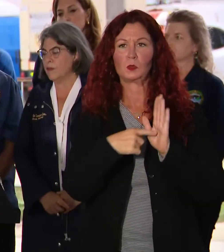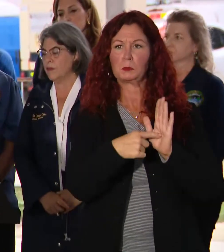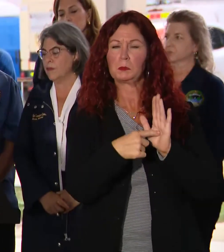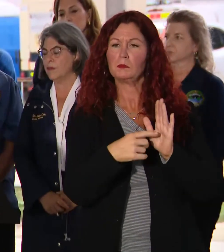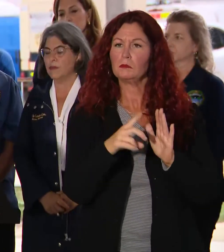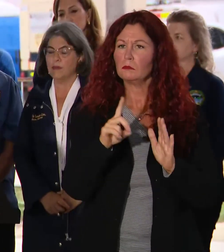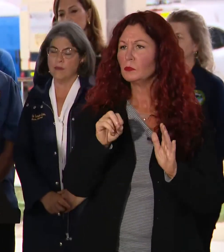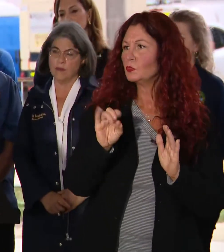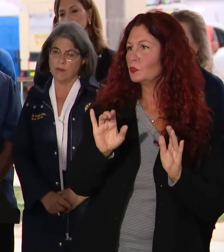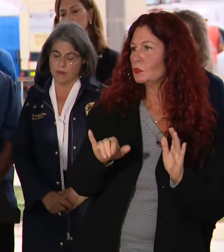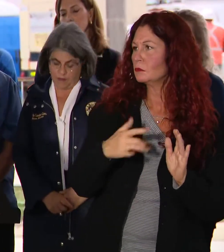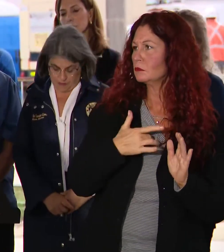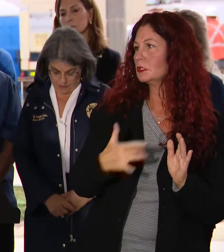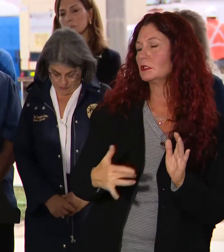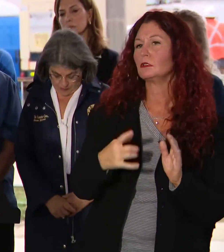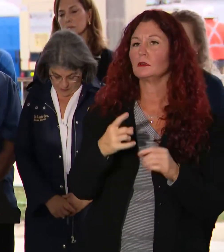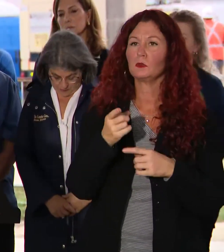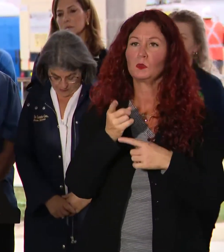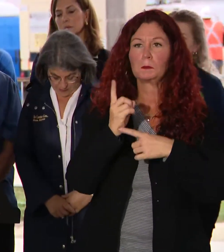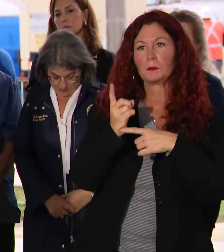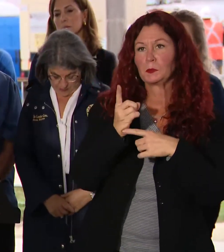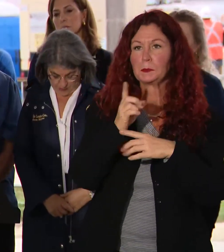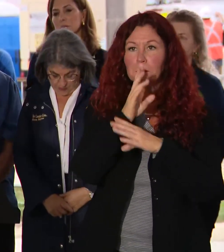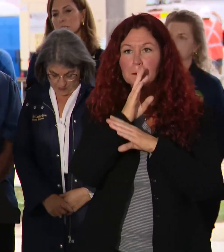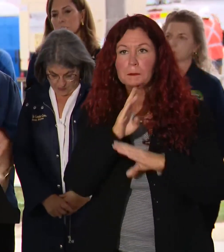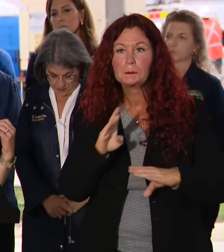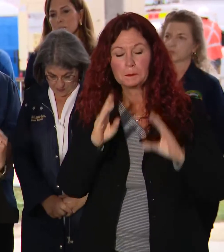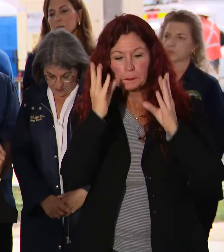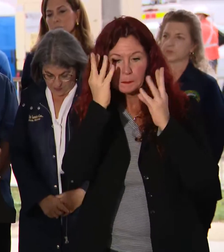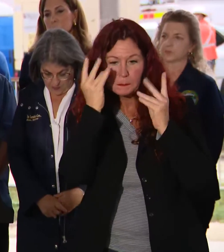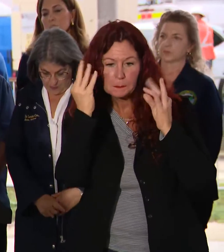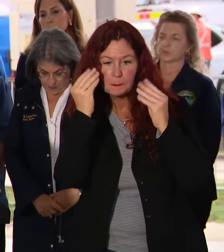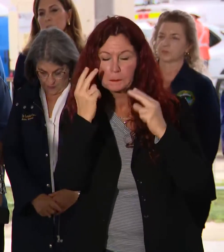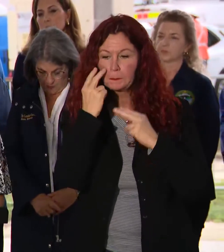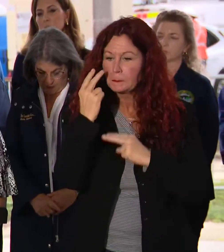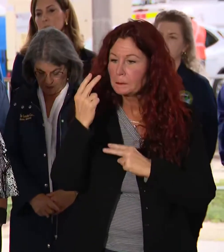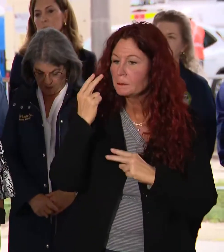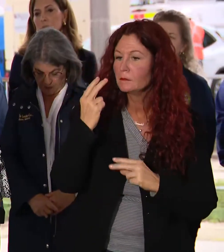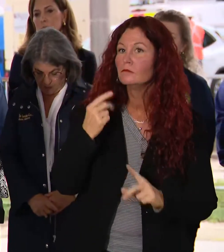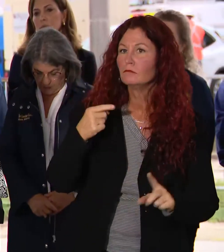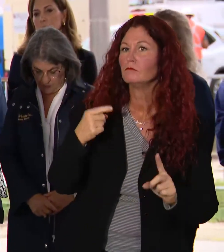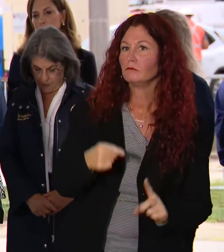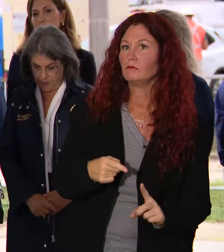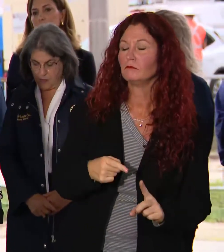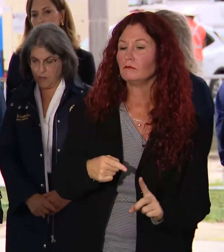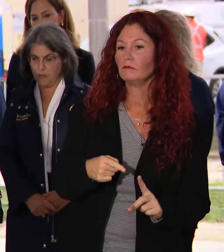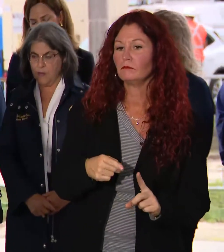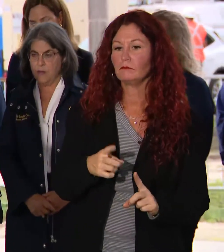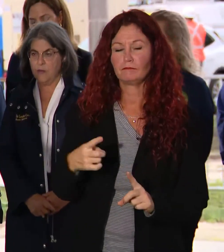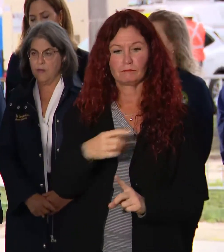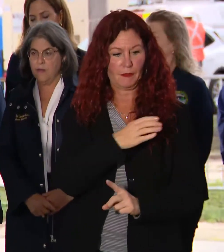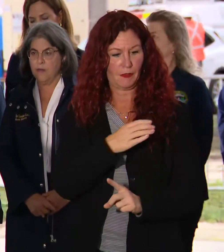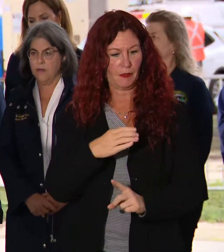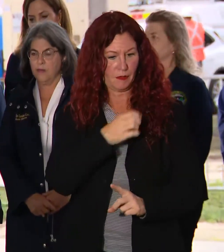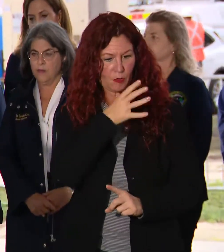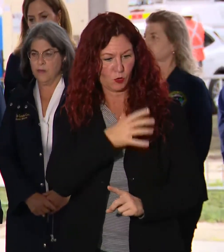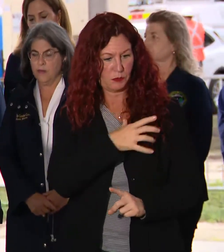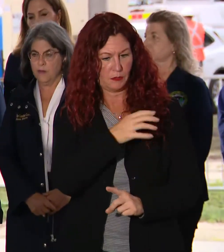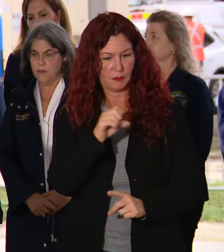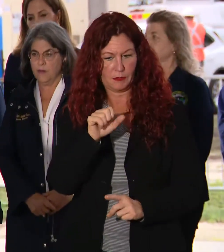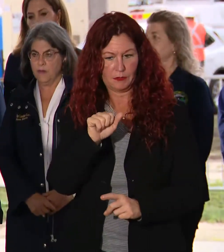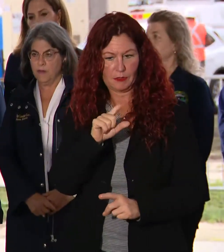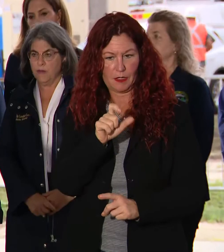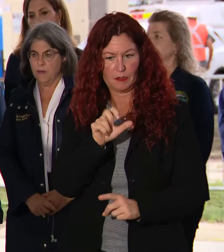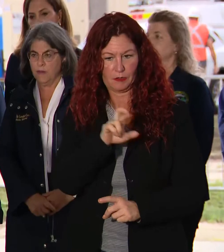This was an outpouring, and Congresswoman Salazar was mentioning it to me as well,